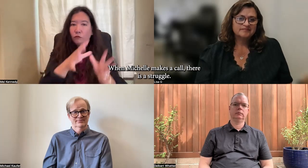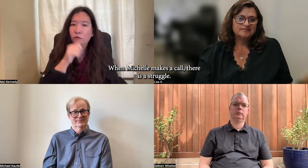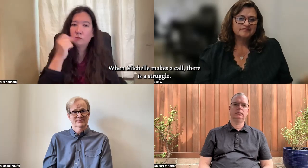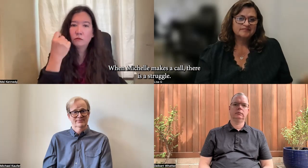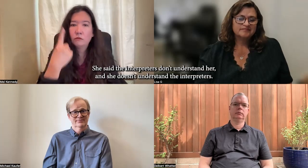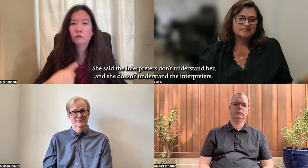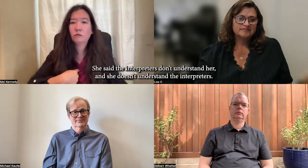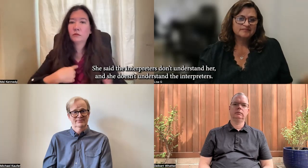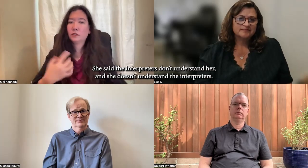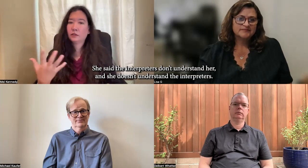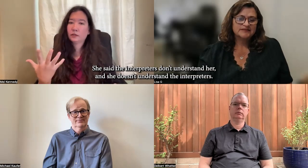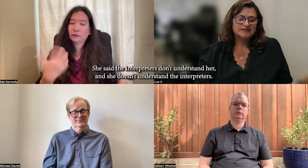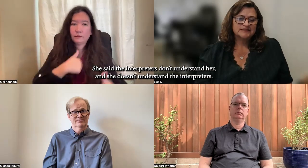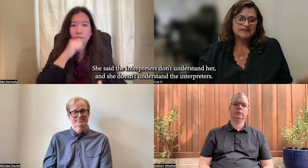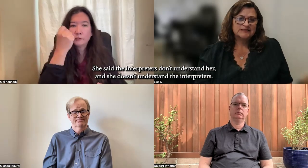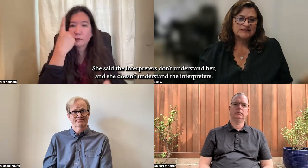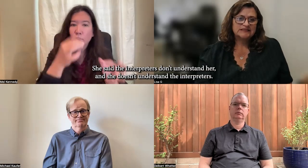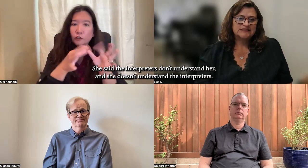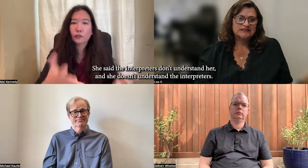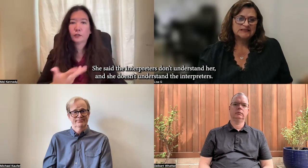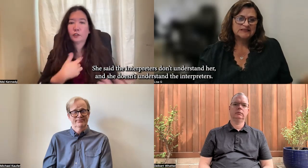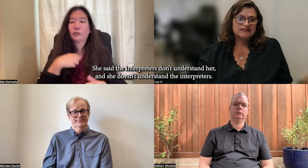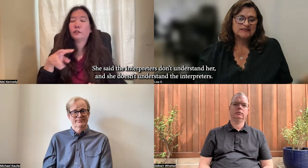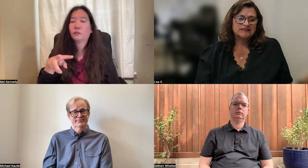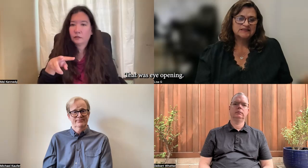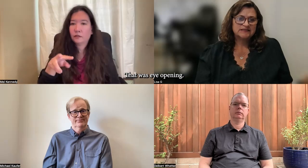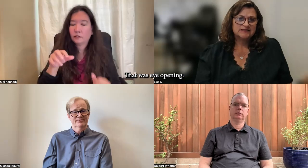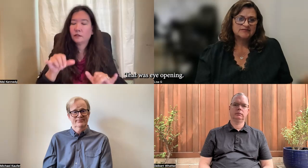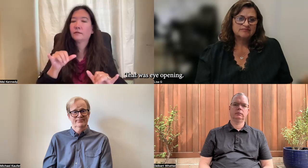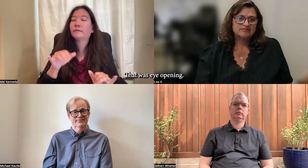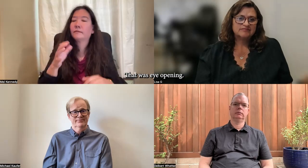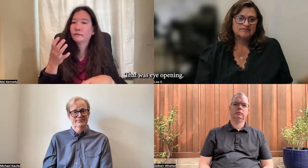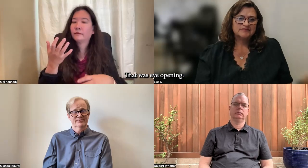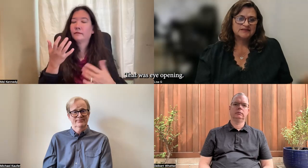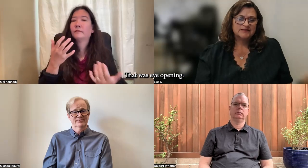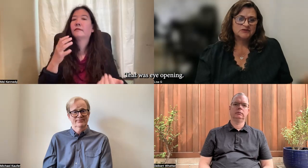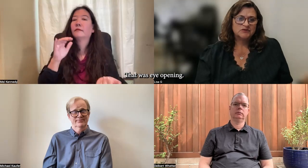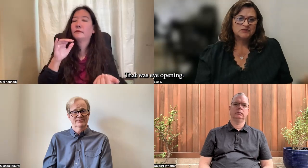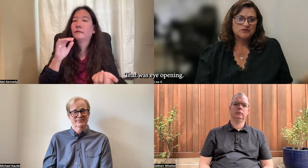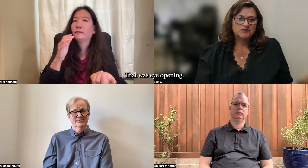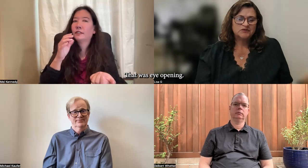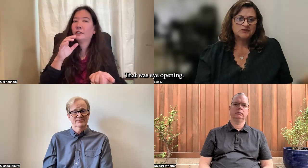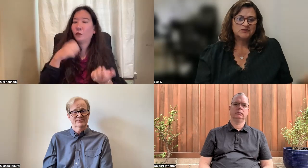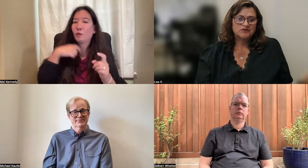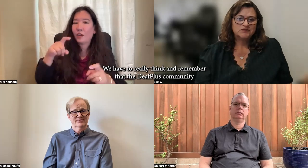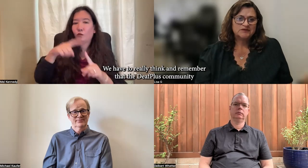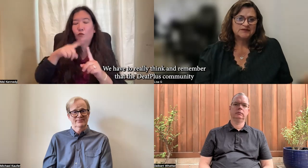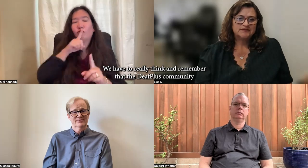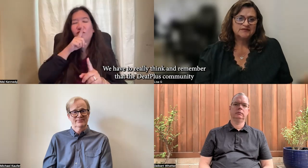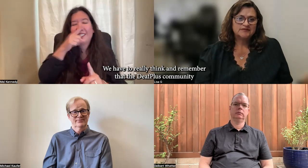is a struggle. She said the interpreters don't understand her and she doesn't understand the interpreters. That was eye-opening. We have